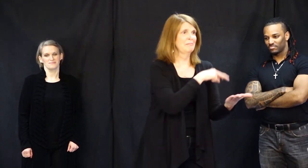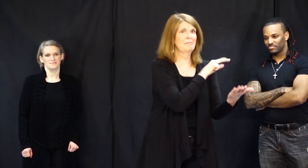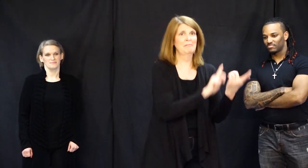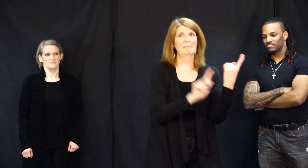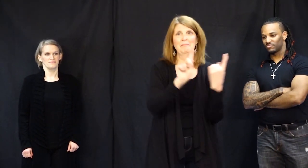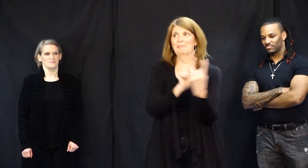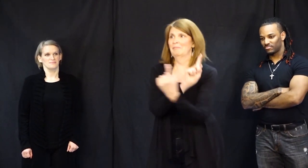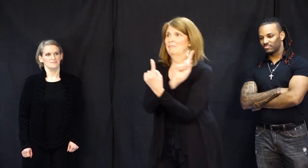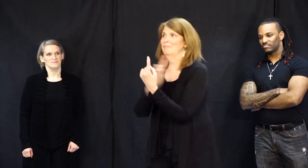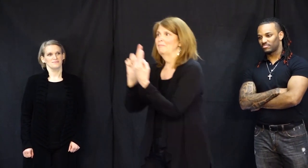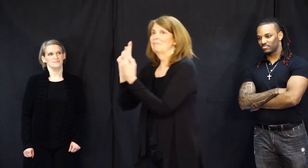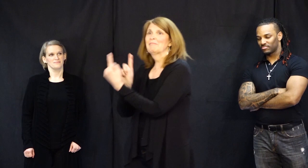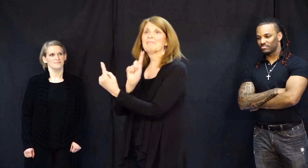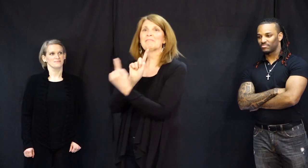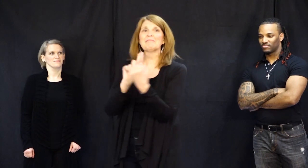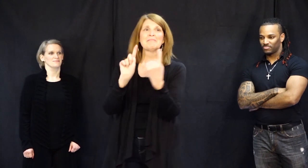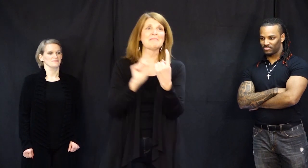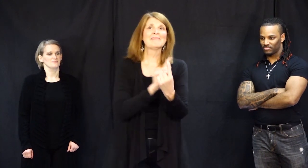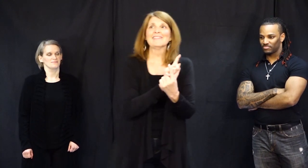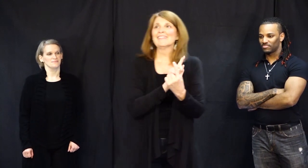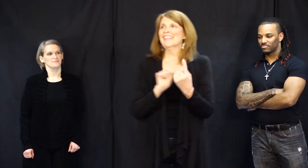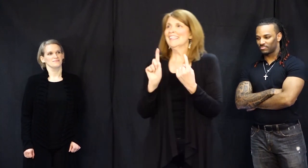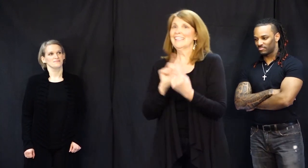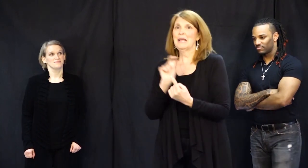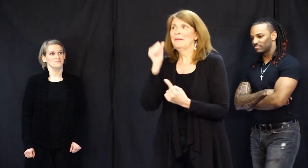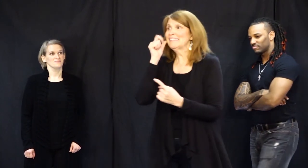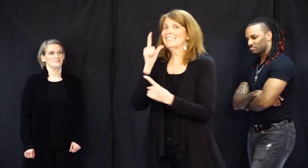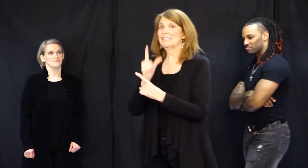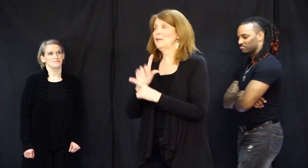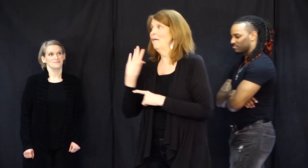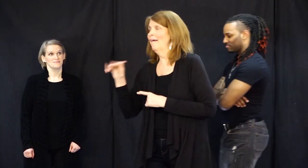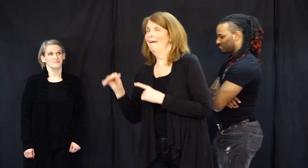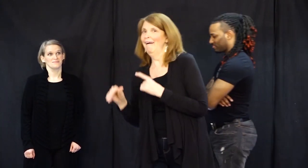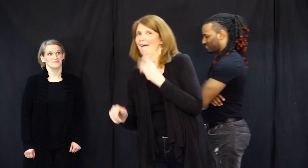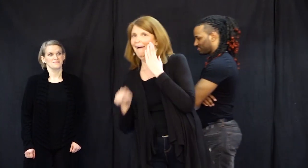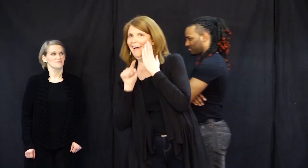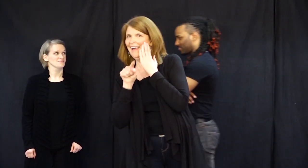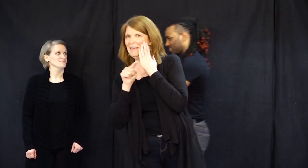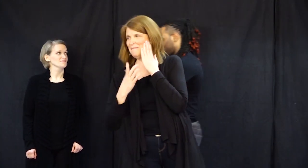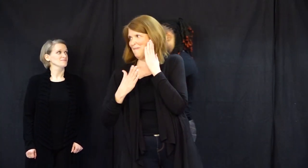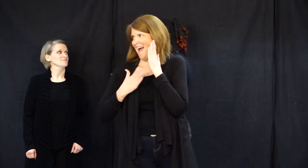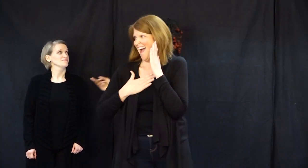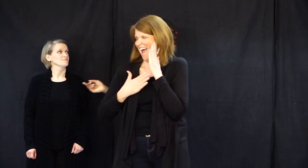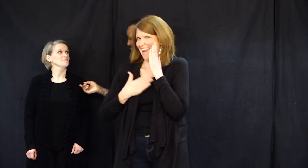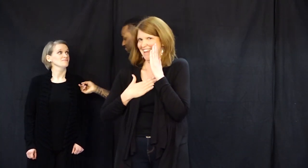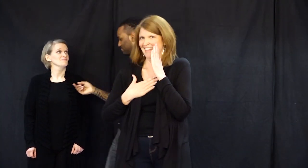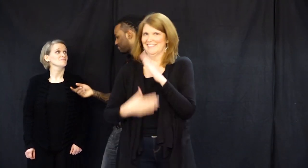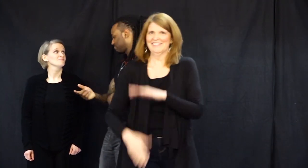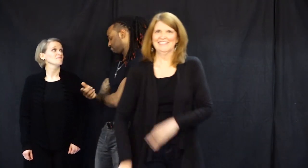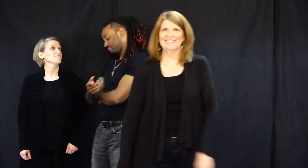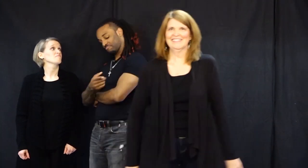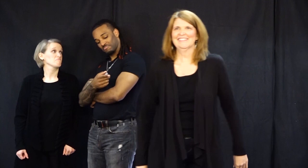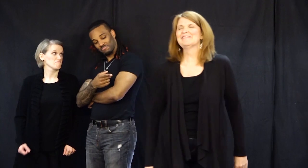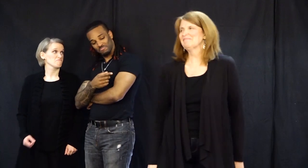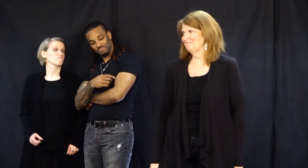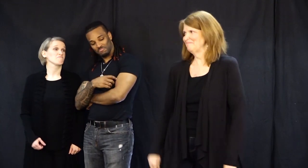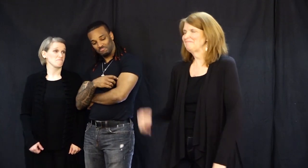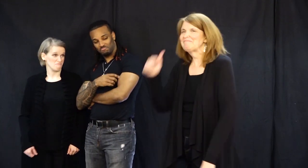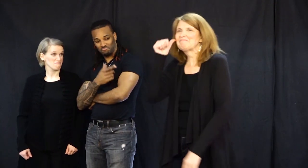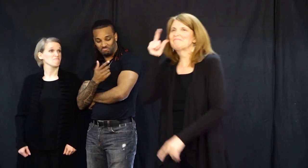the rhythm as we wine and dine. Grab my sister and whisper, yo, this one's mine. My sister made her way across